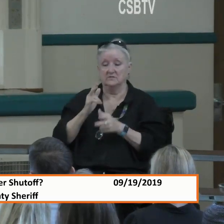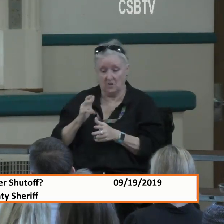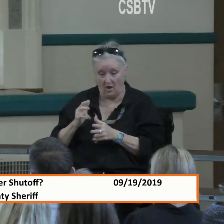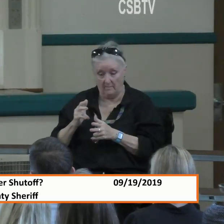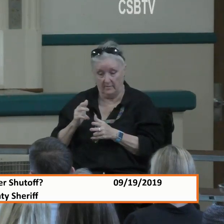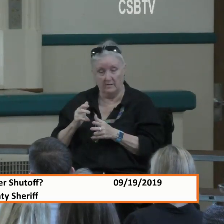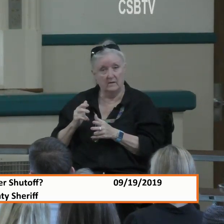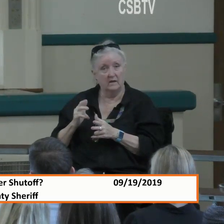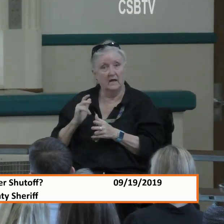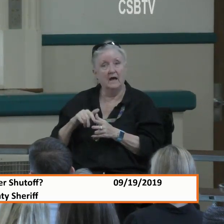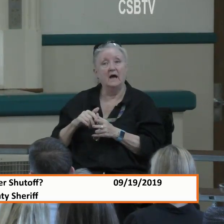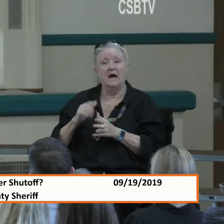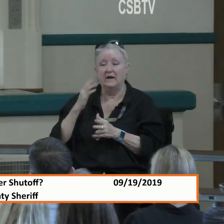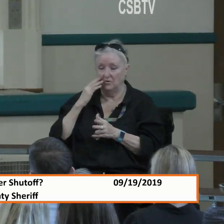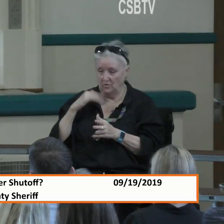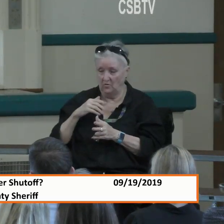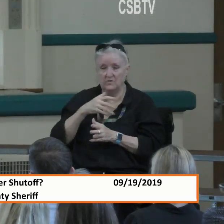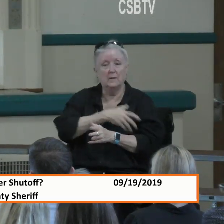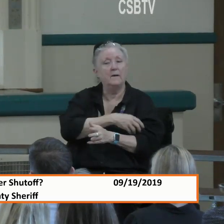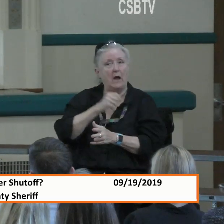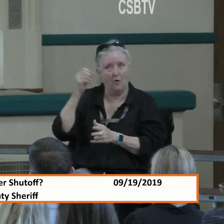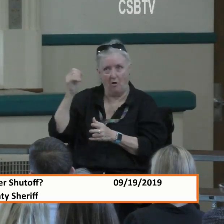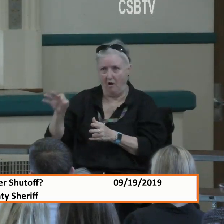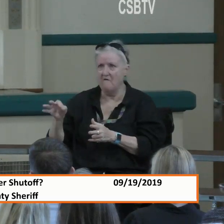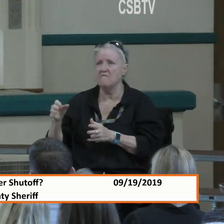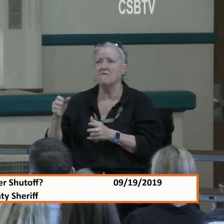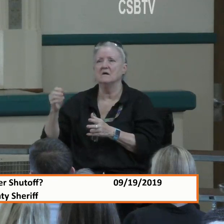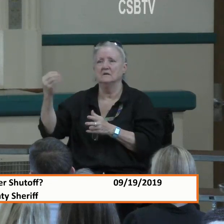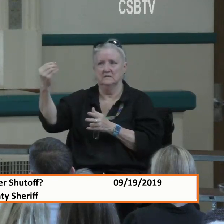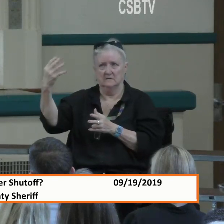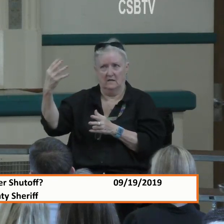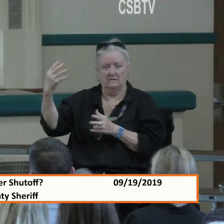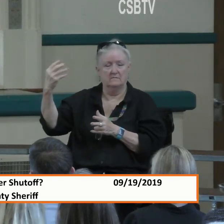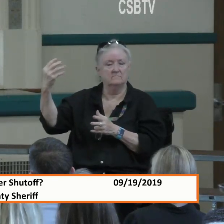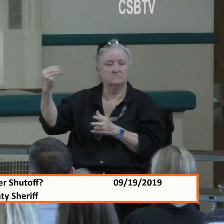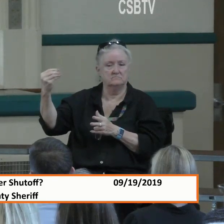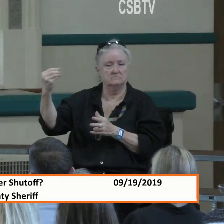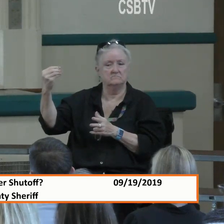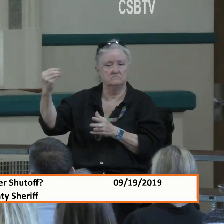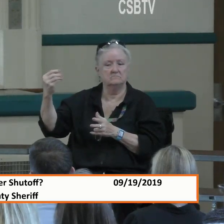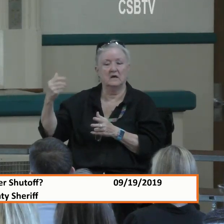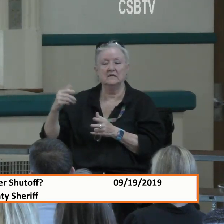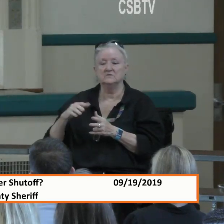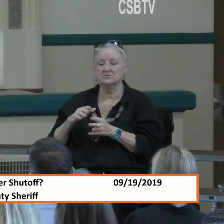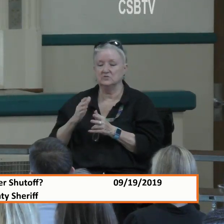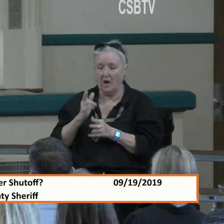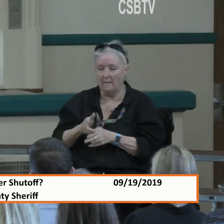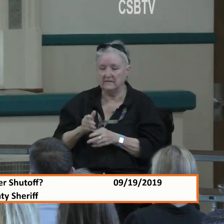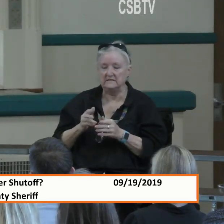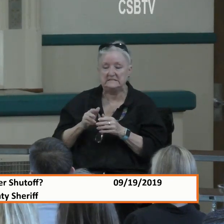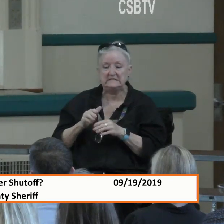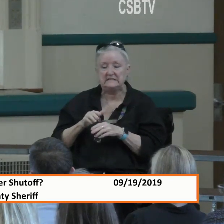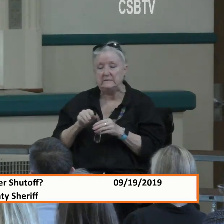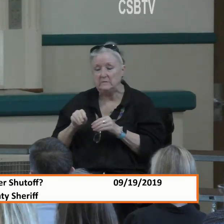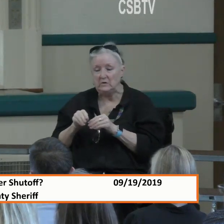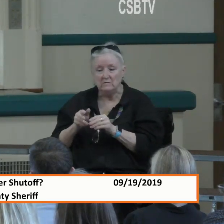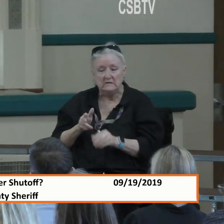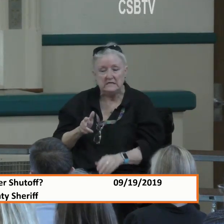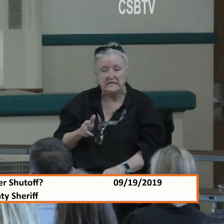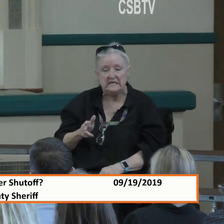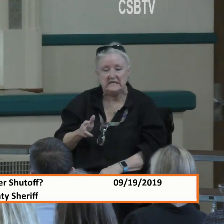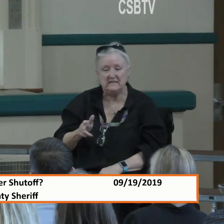at a stoplight. I knew the power was out. I stopped, I slowly started to move forward, and I just happened to get